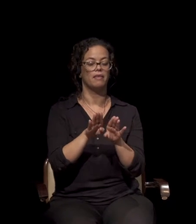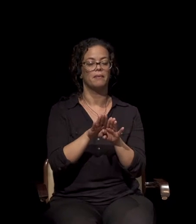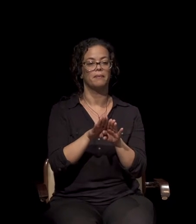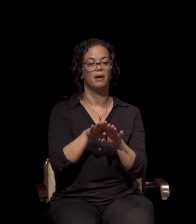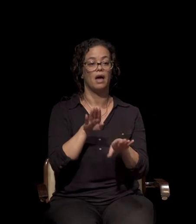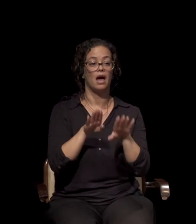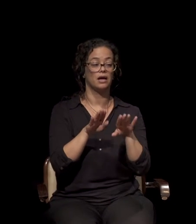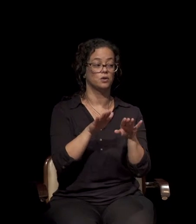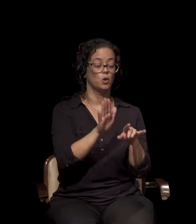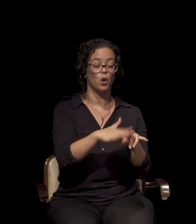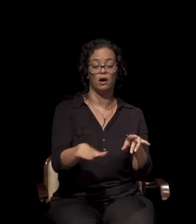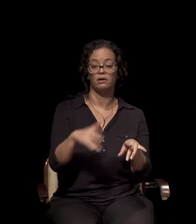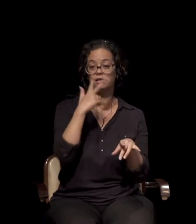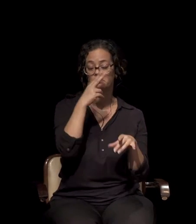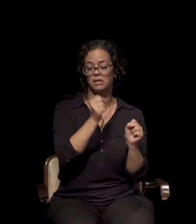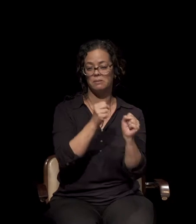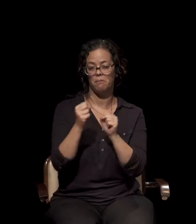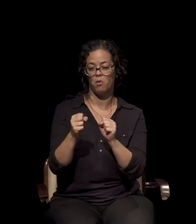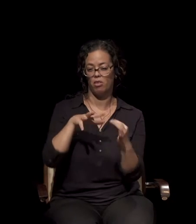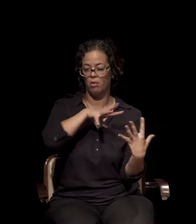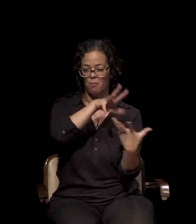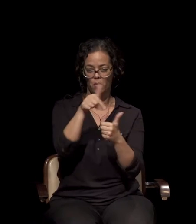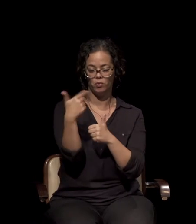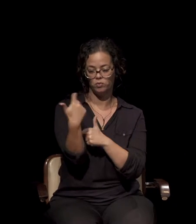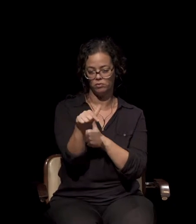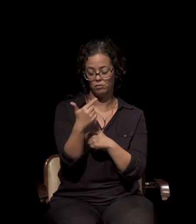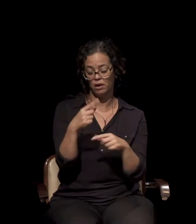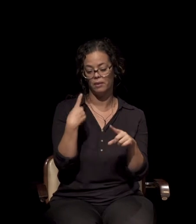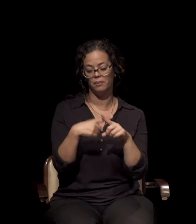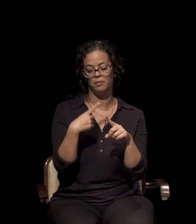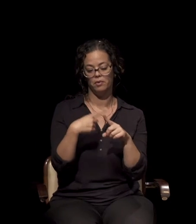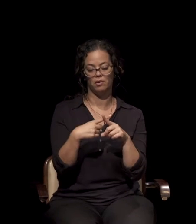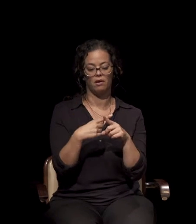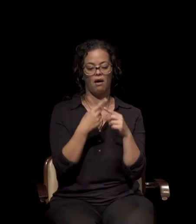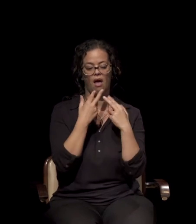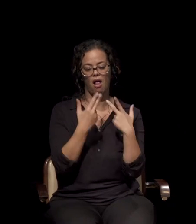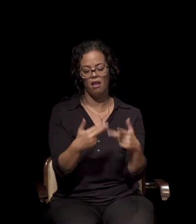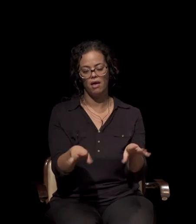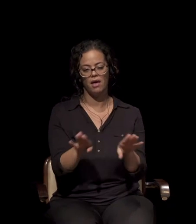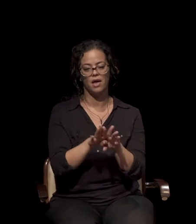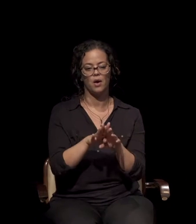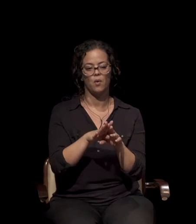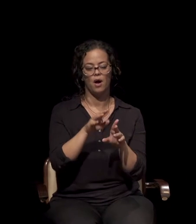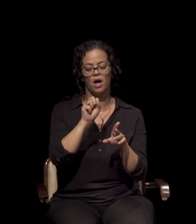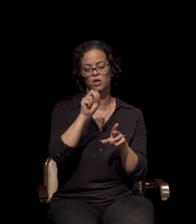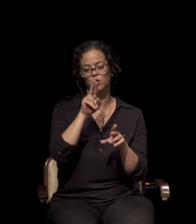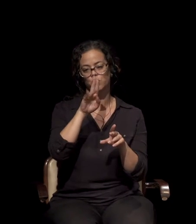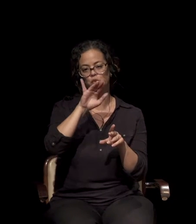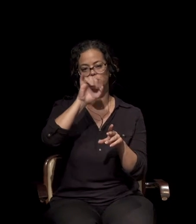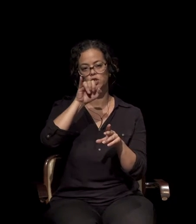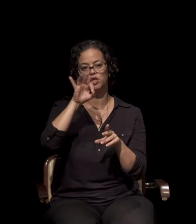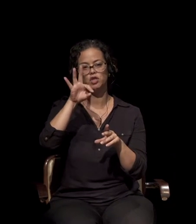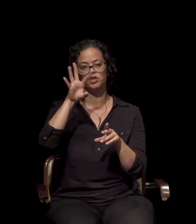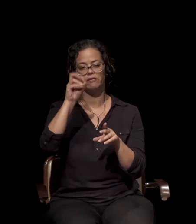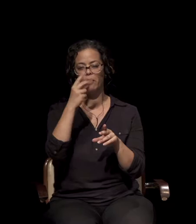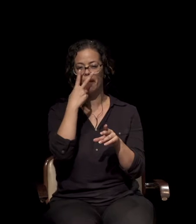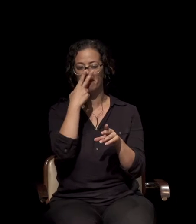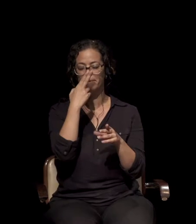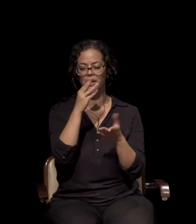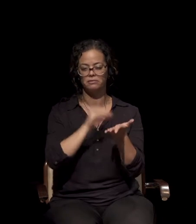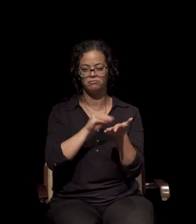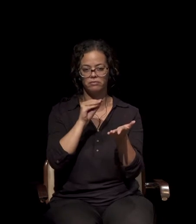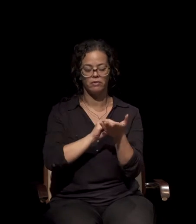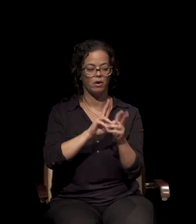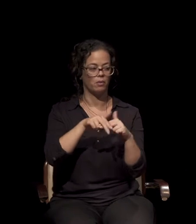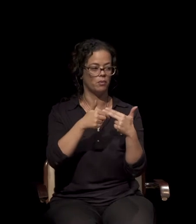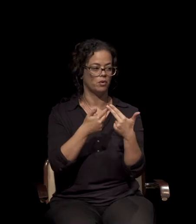in the world, and because their relation to language and subjectivity is far from fully formed, their access to self-representation and